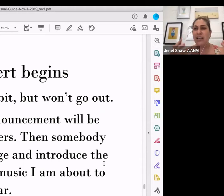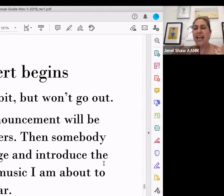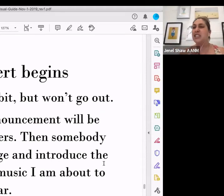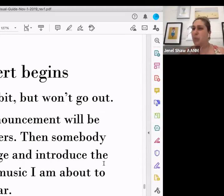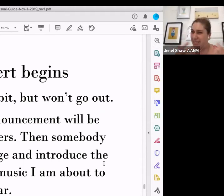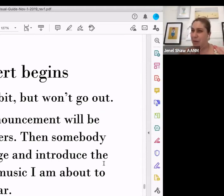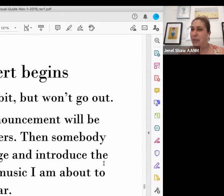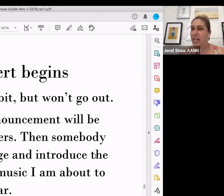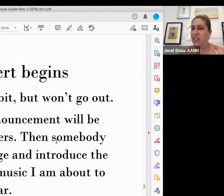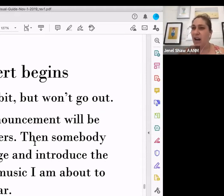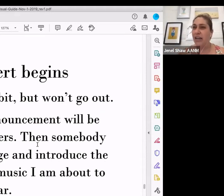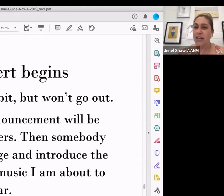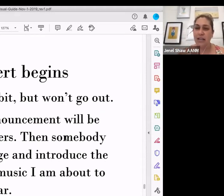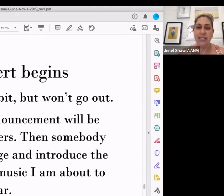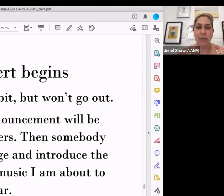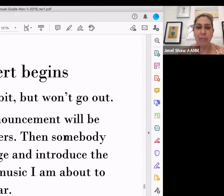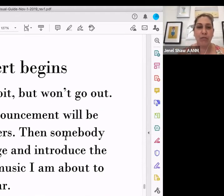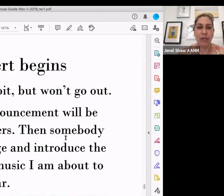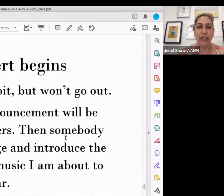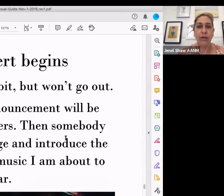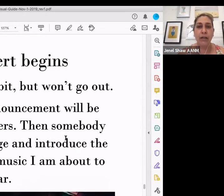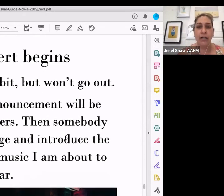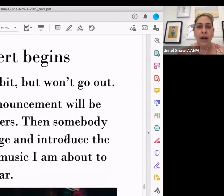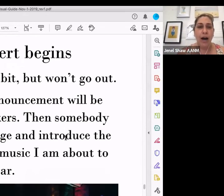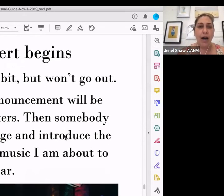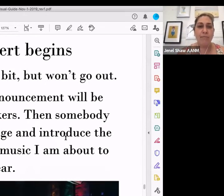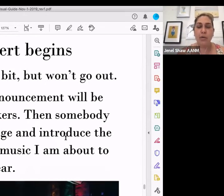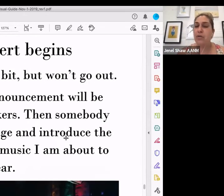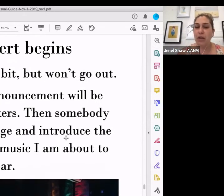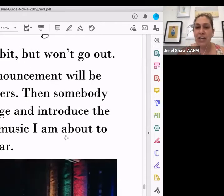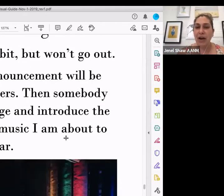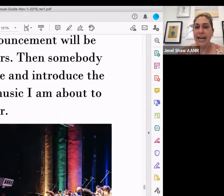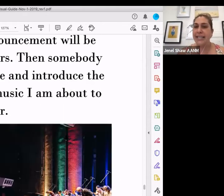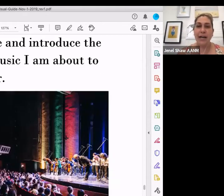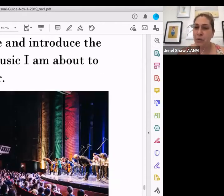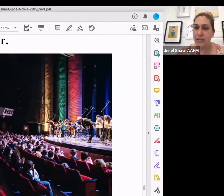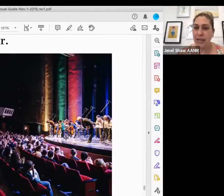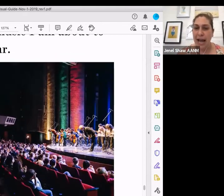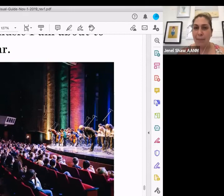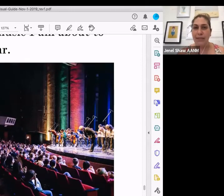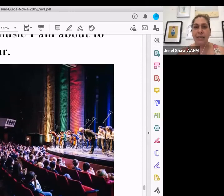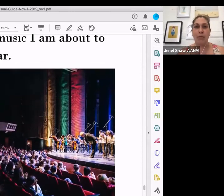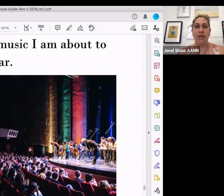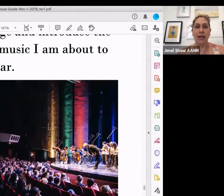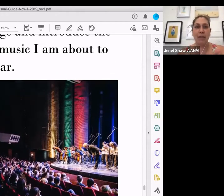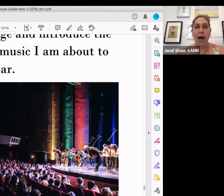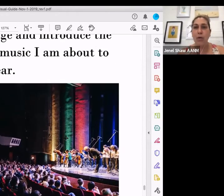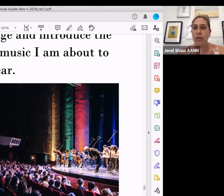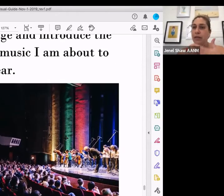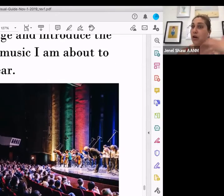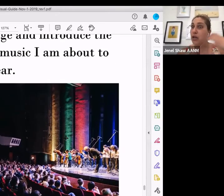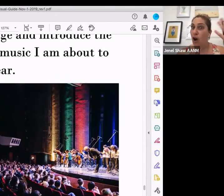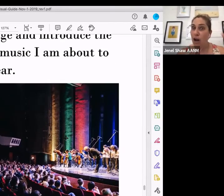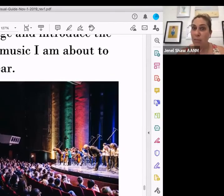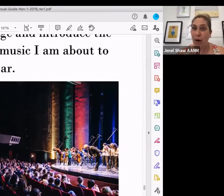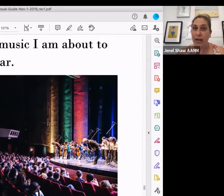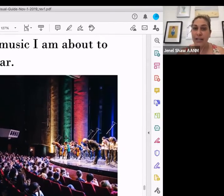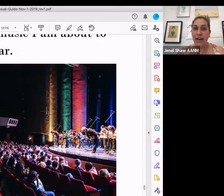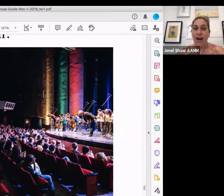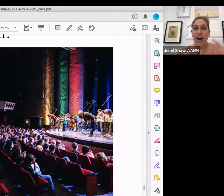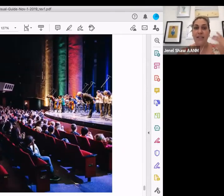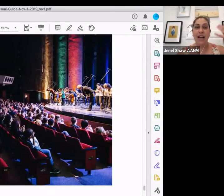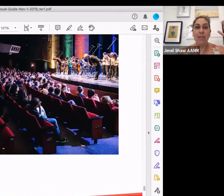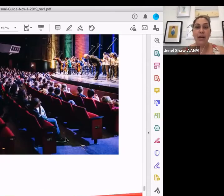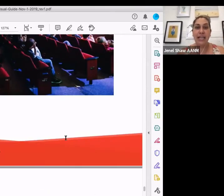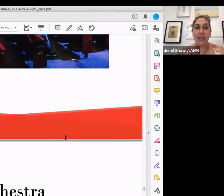It really takes away some of the anxiety that some people feel. So it's really great. It tells you what's going to happen. Someone's going to come out and they're going to talk about